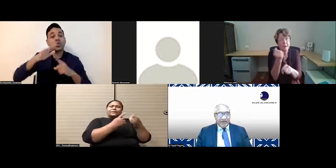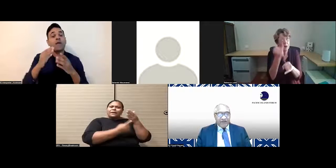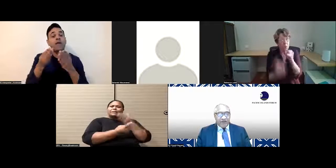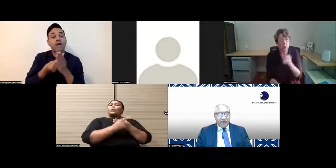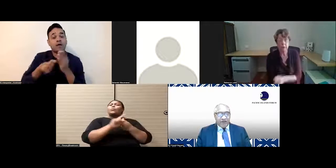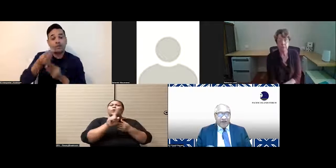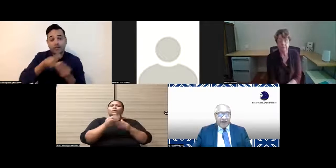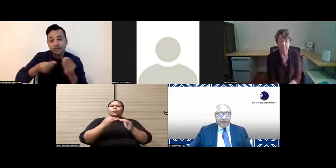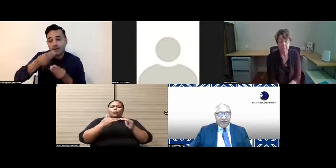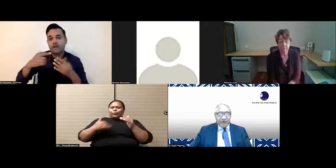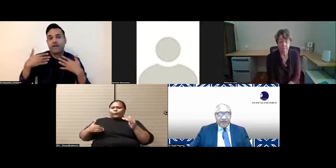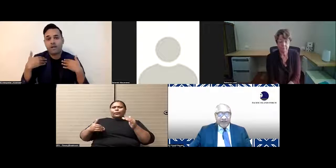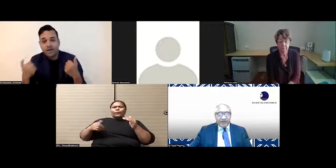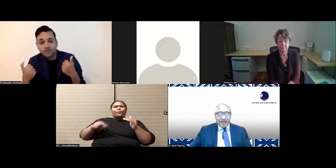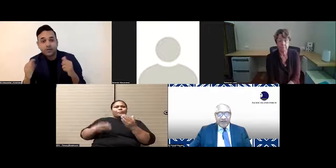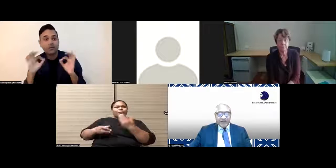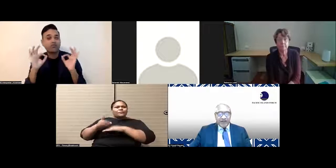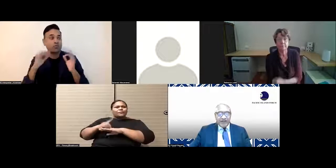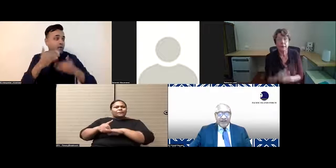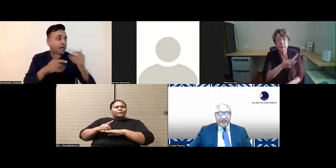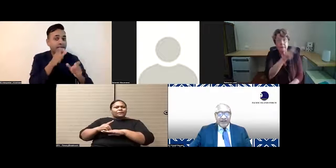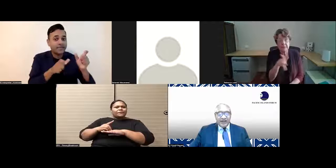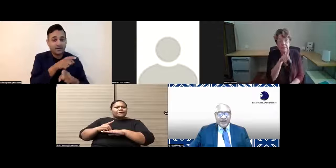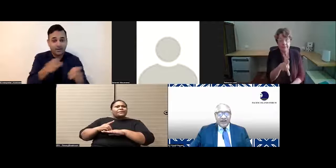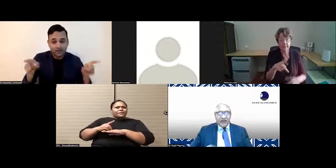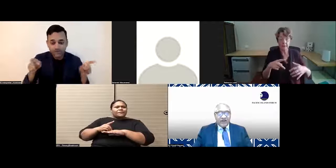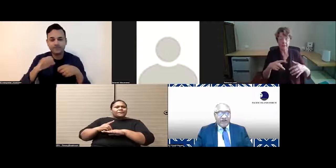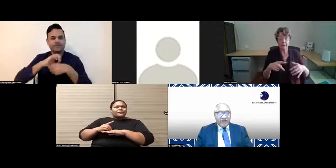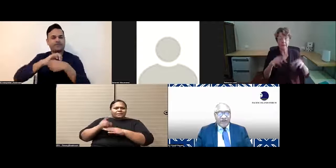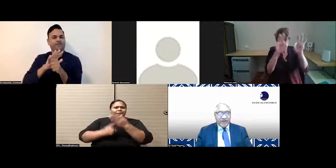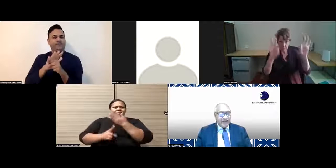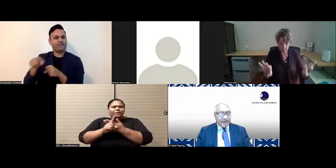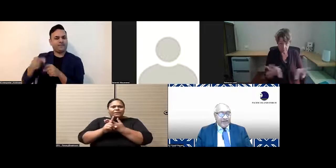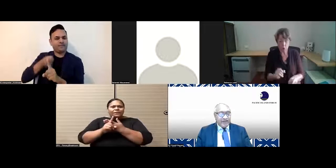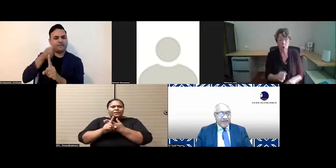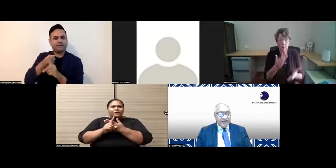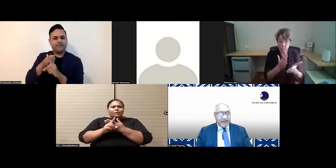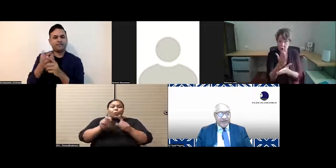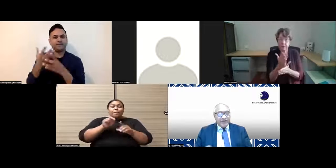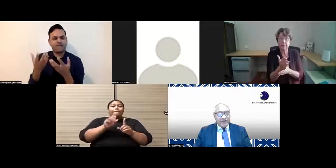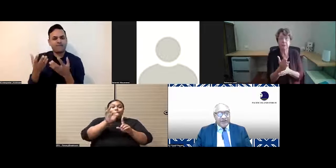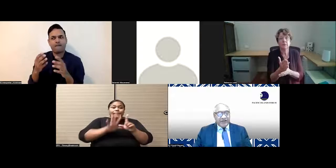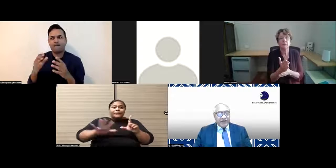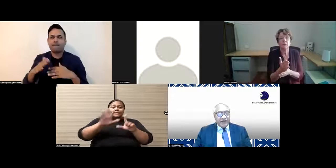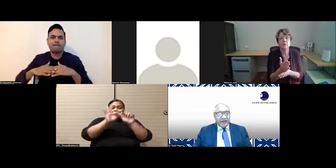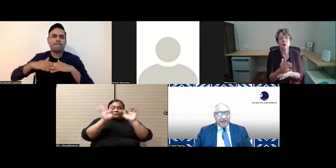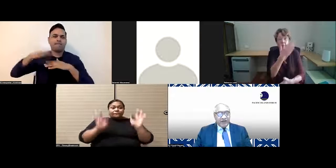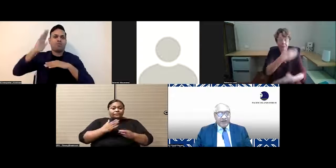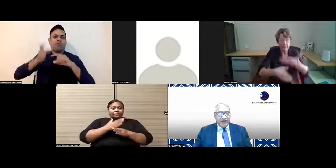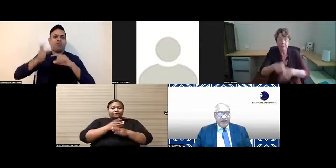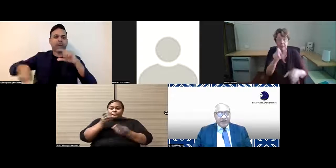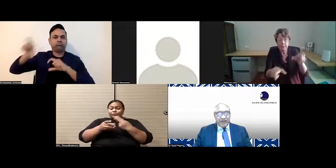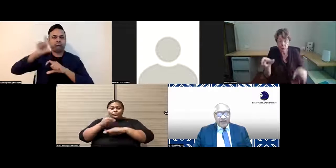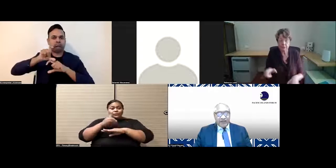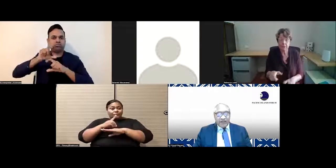Pacific Framework of Rights of Persons with Disabilities confirms that the Pacific leaders' commitment